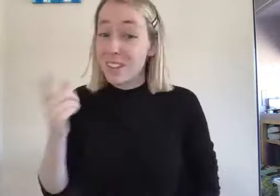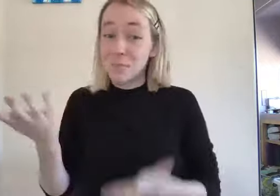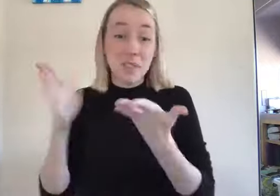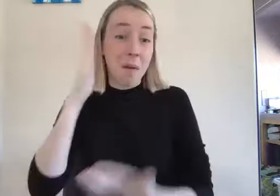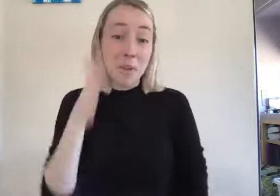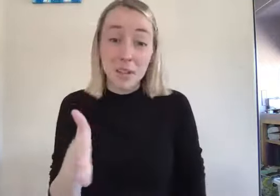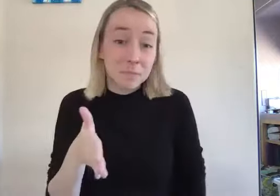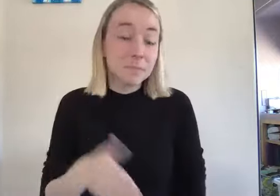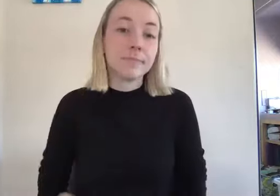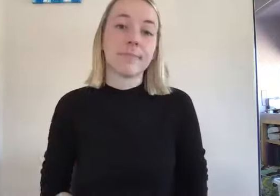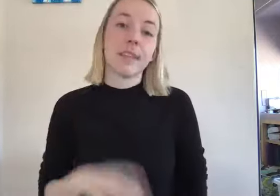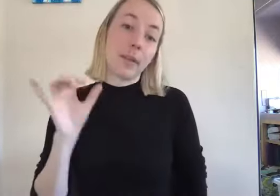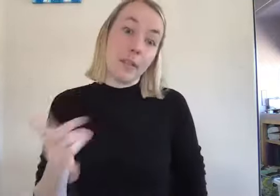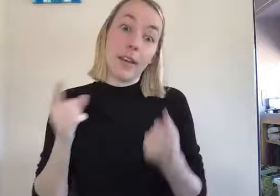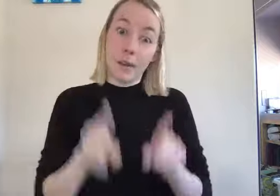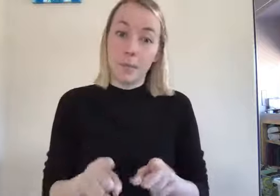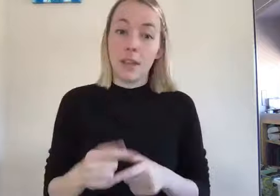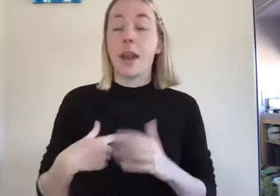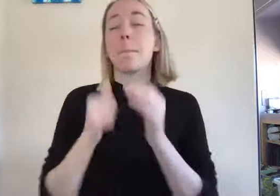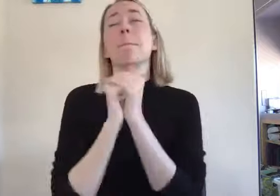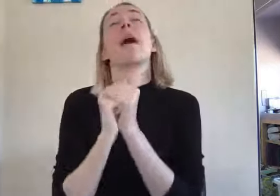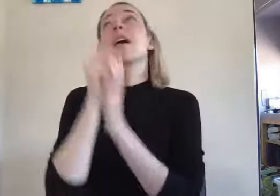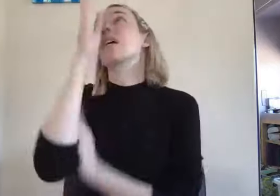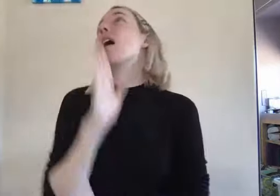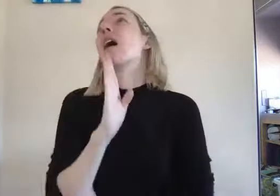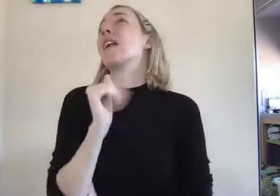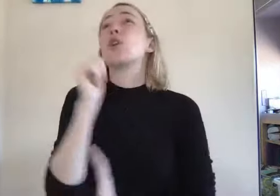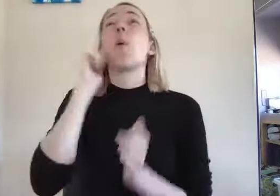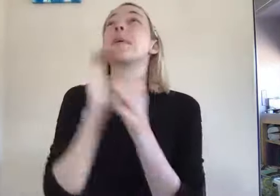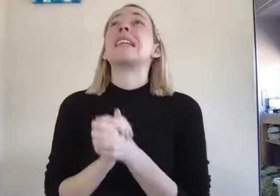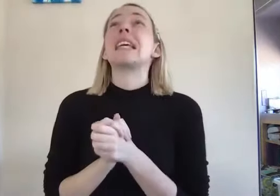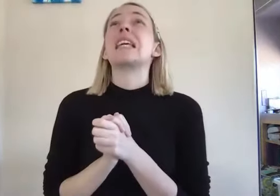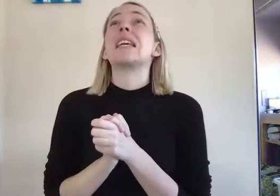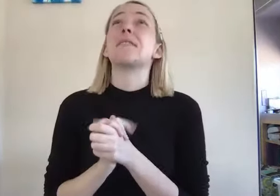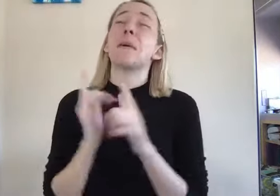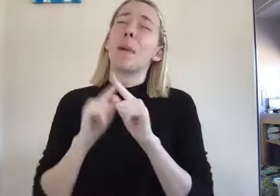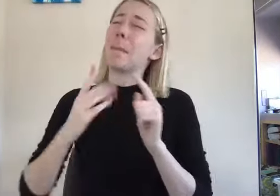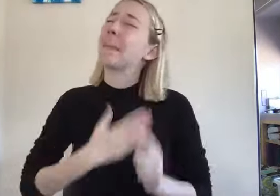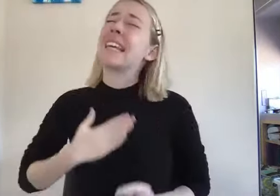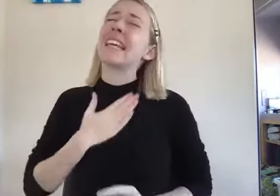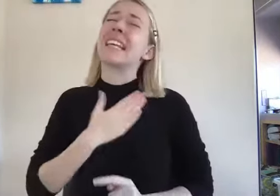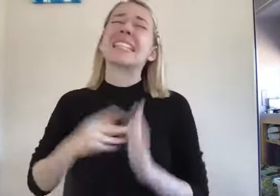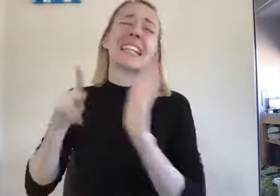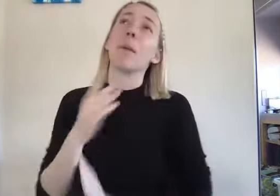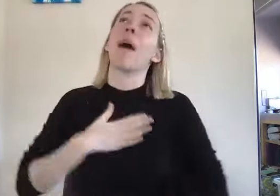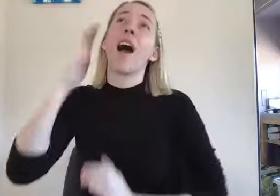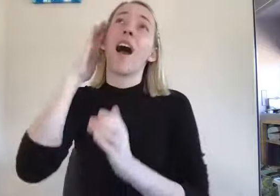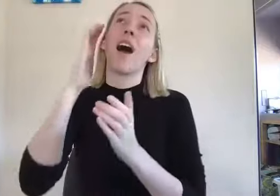he always did. So we have that happening, and I'm praying to a God that I really don't believe in to take his life, and God's not